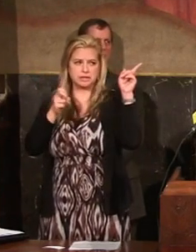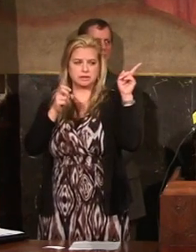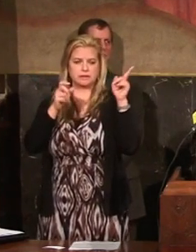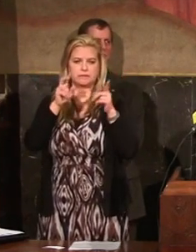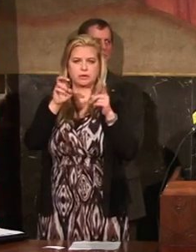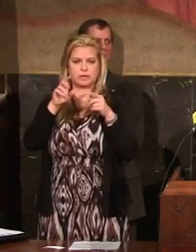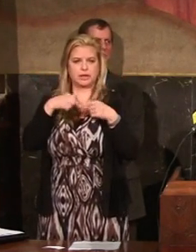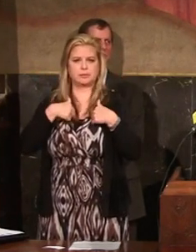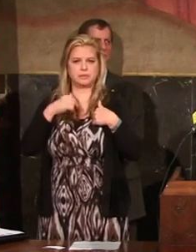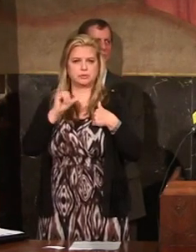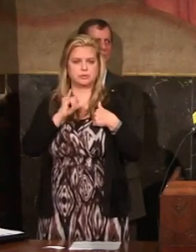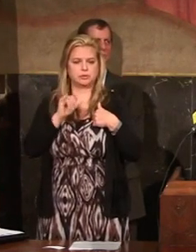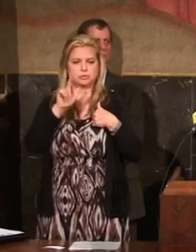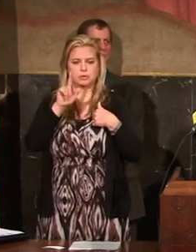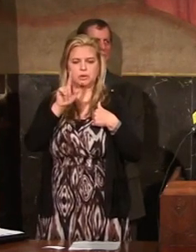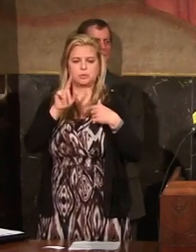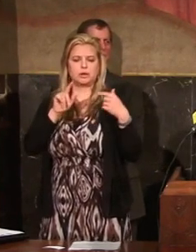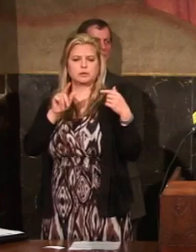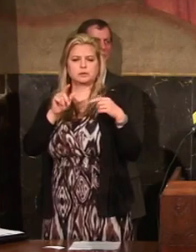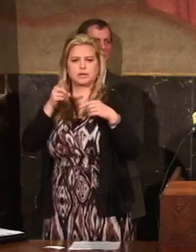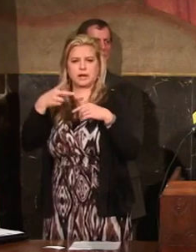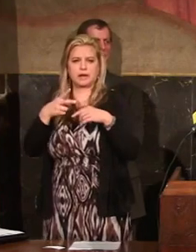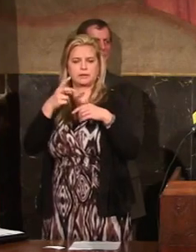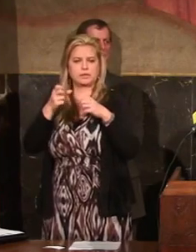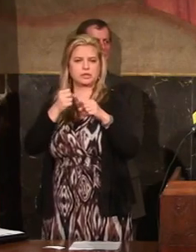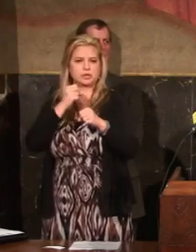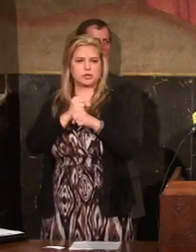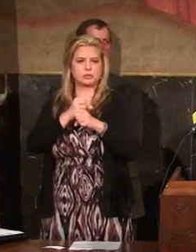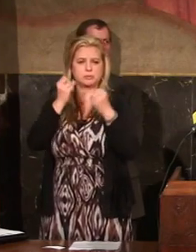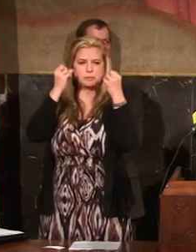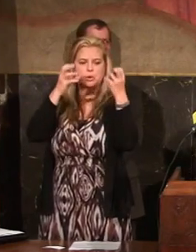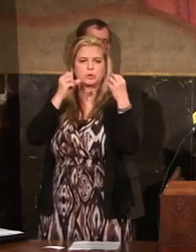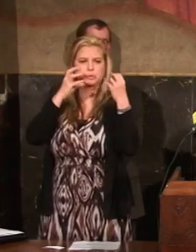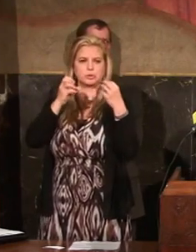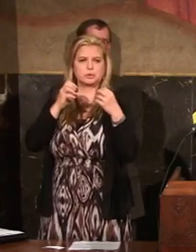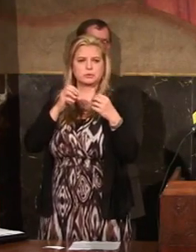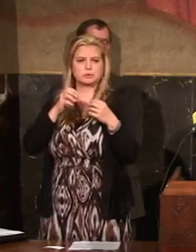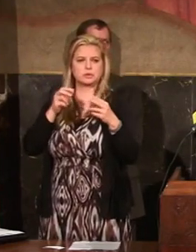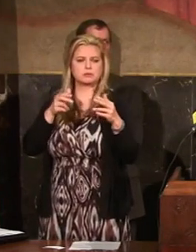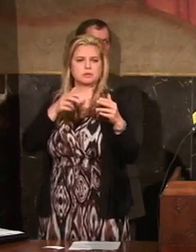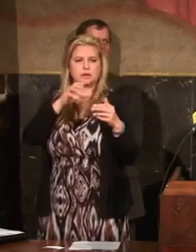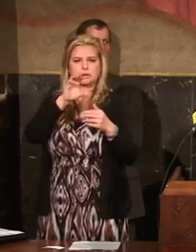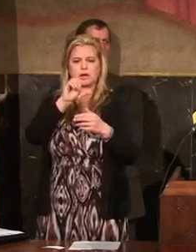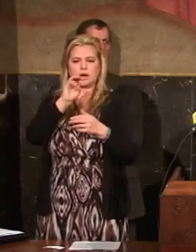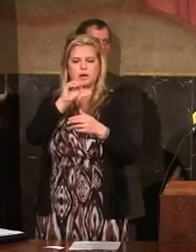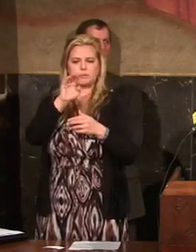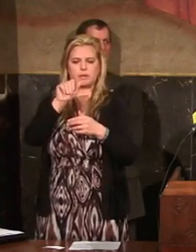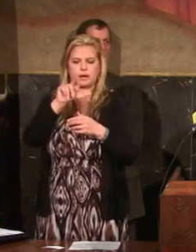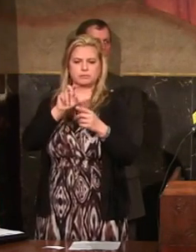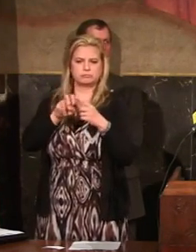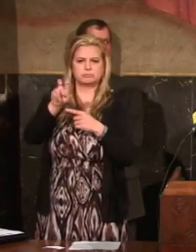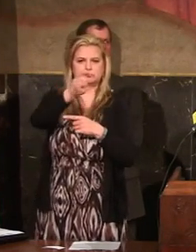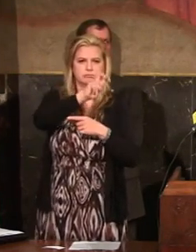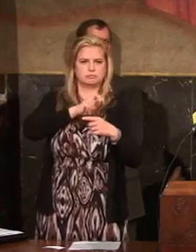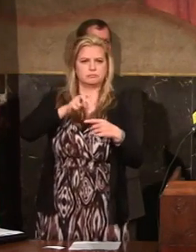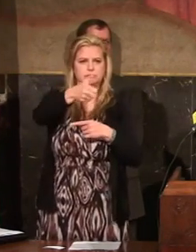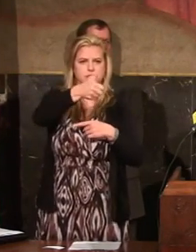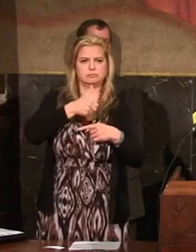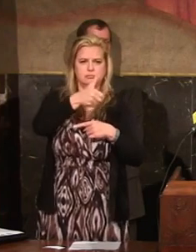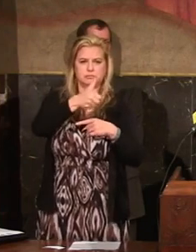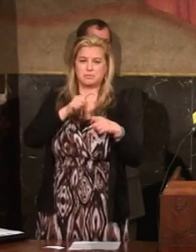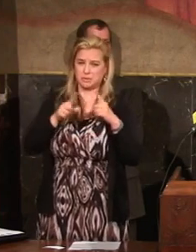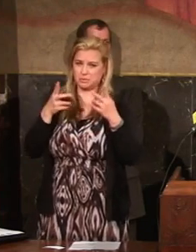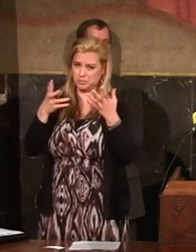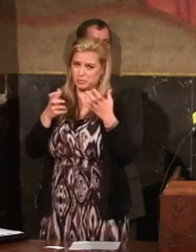half years, multiple combat tours, and I was fortunate. However, do we want those elderly veterans,